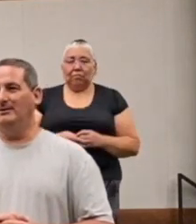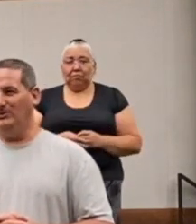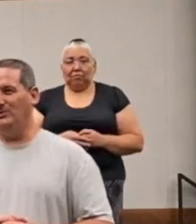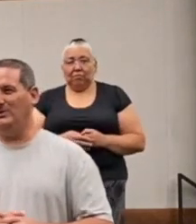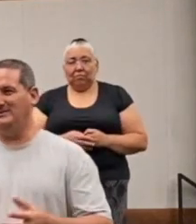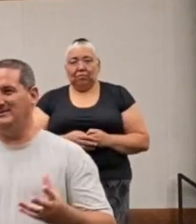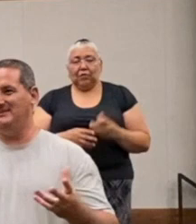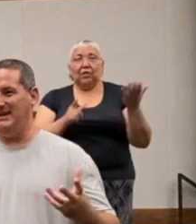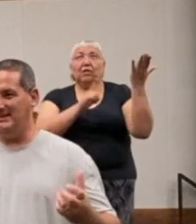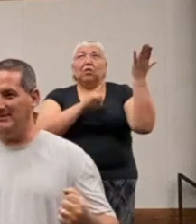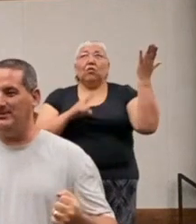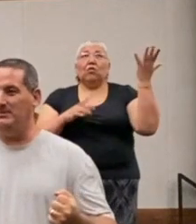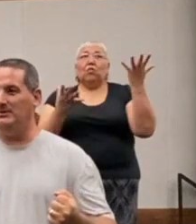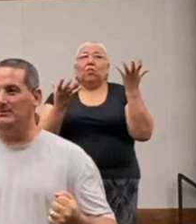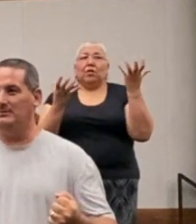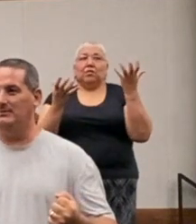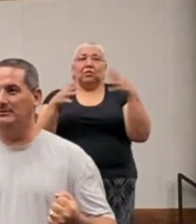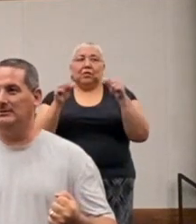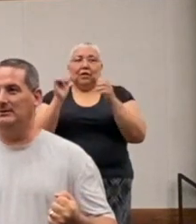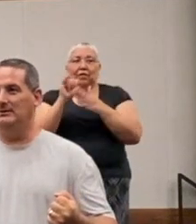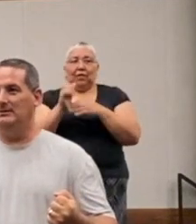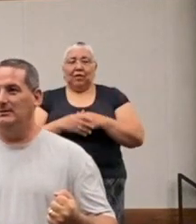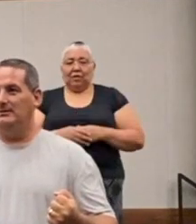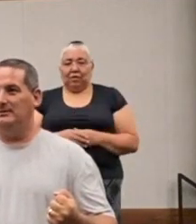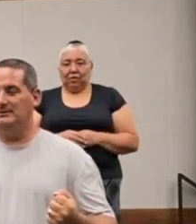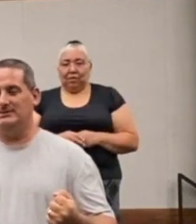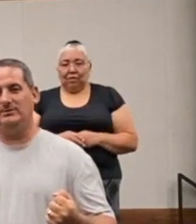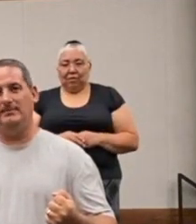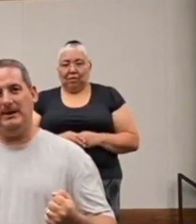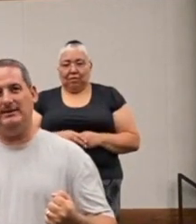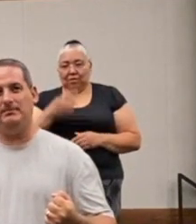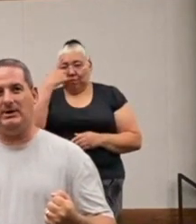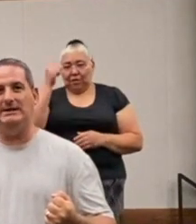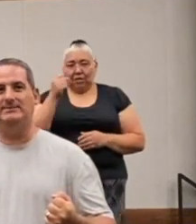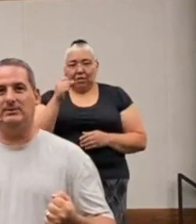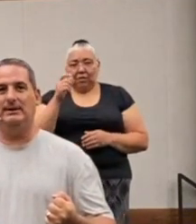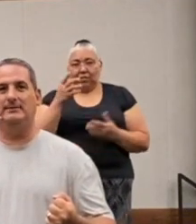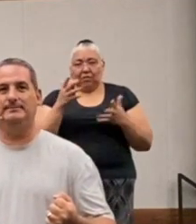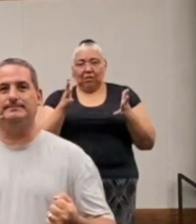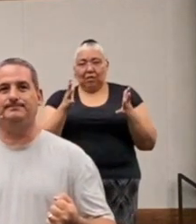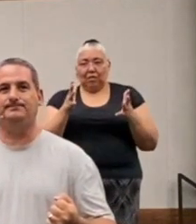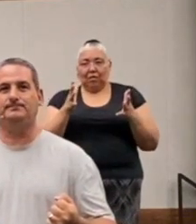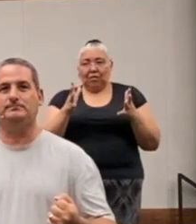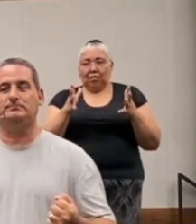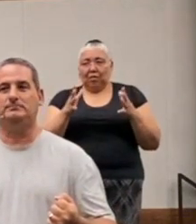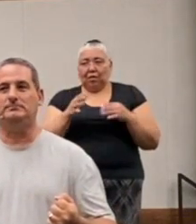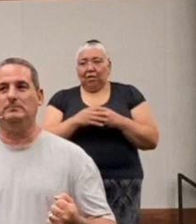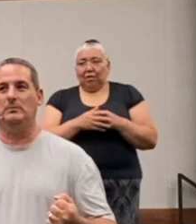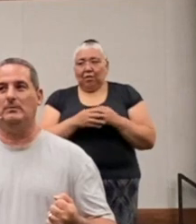weight. And the Lord wants to take that from you. Because he already paid the price for it.